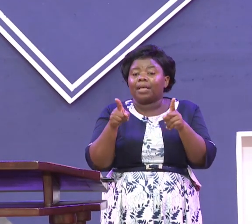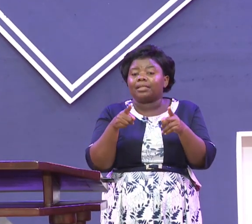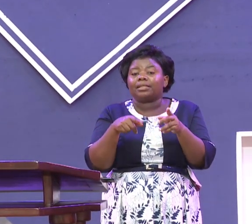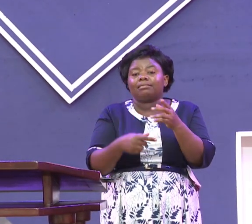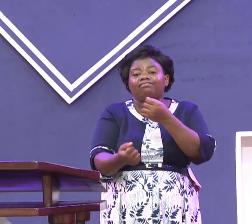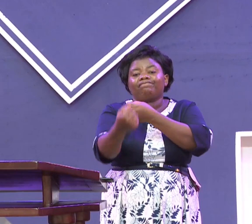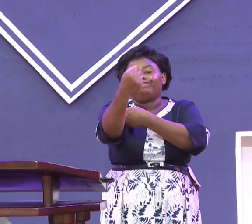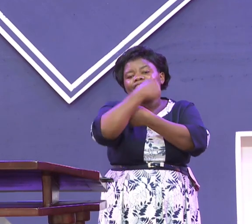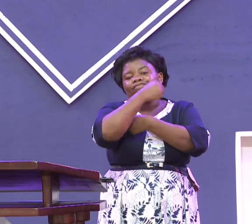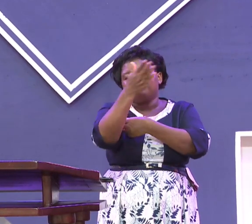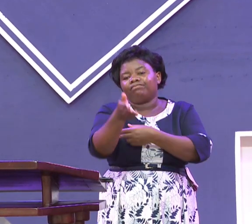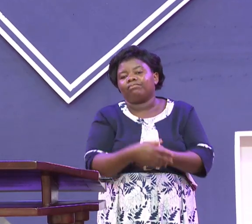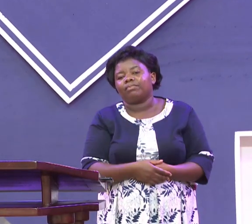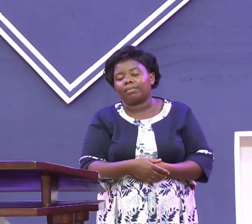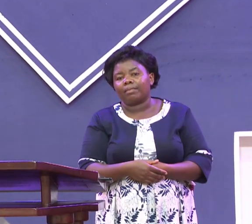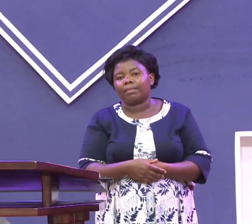It won them.